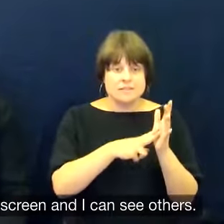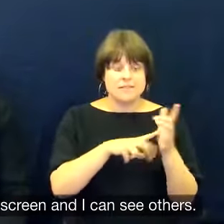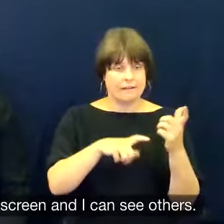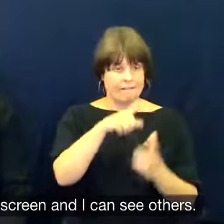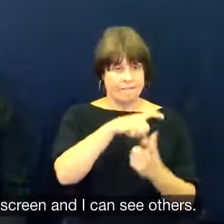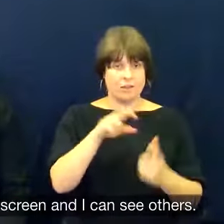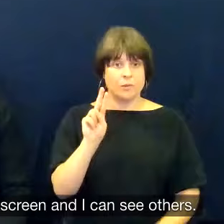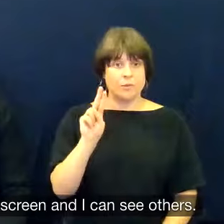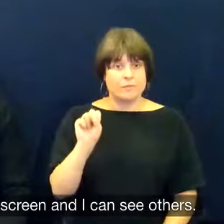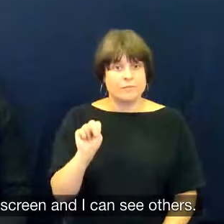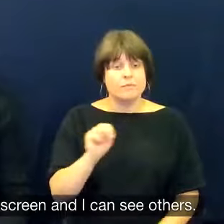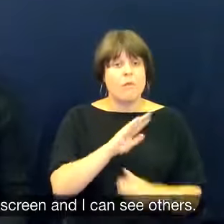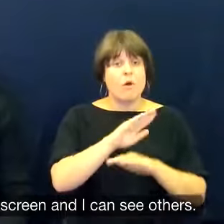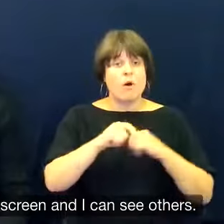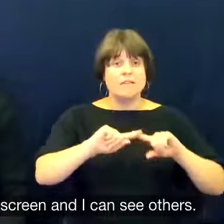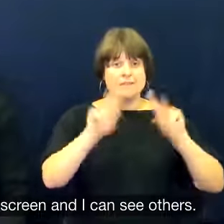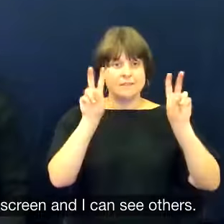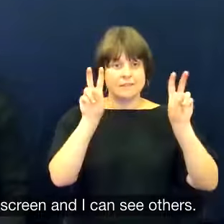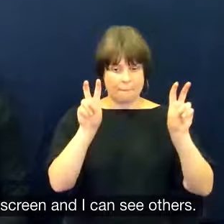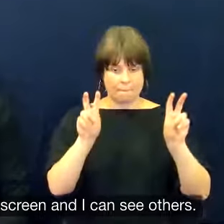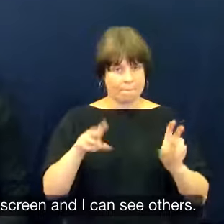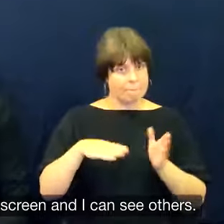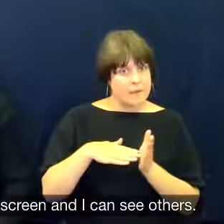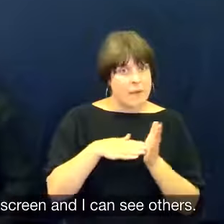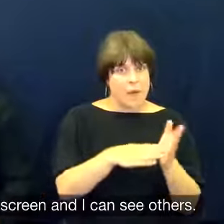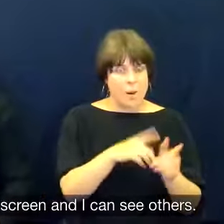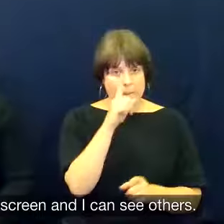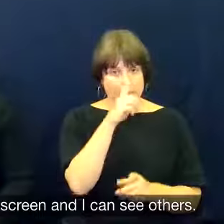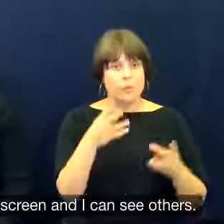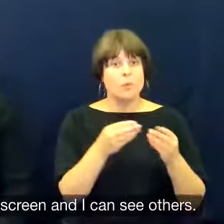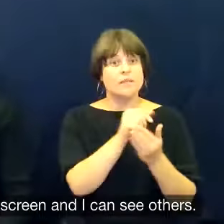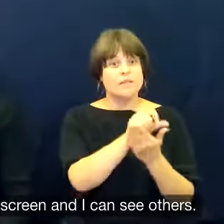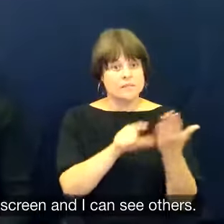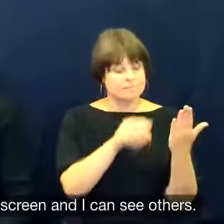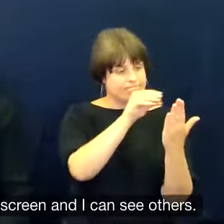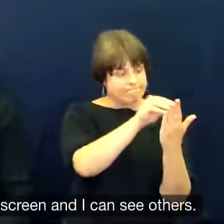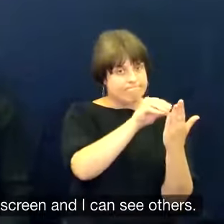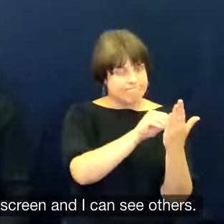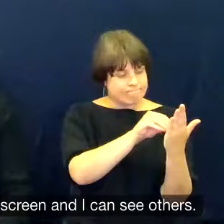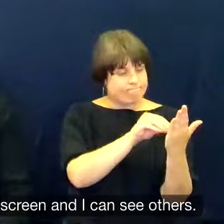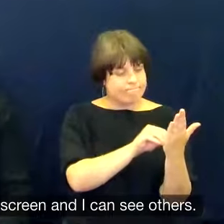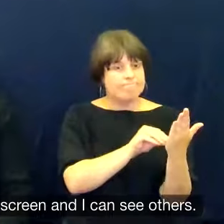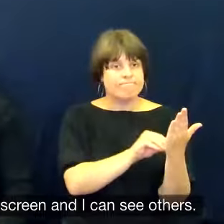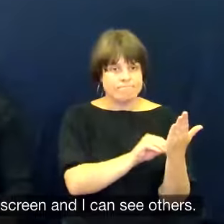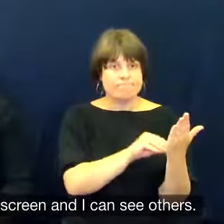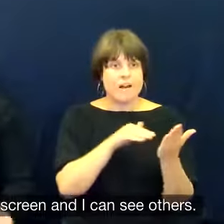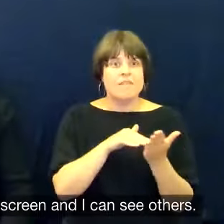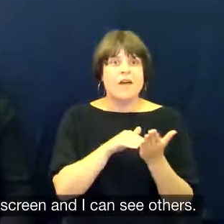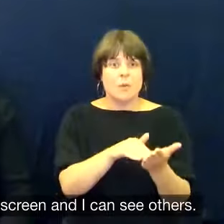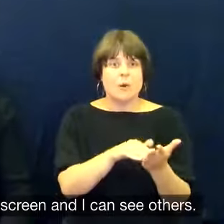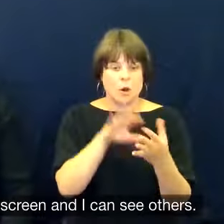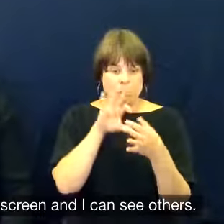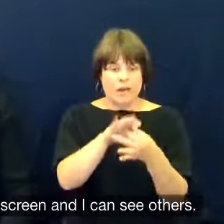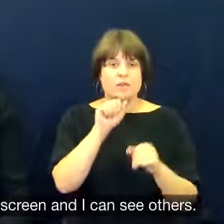Disabilities around the themes. This will help us identify the areas that we can work on with goal